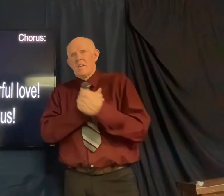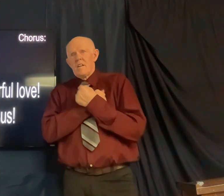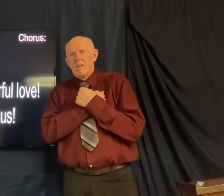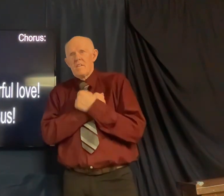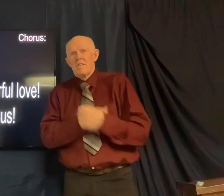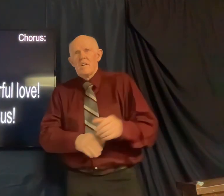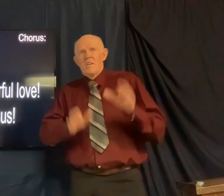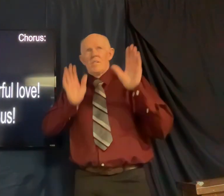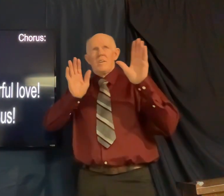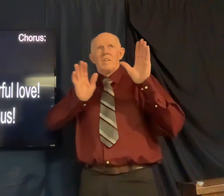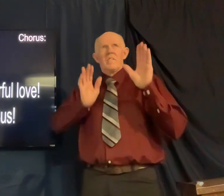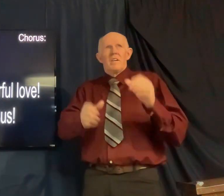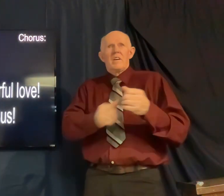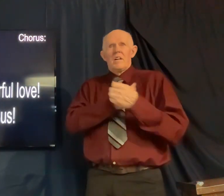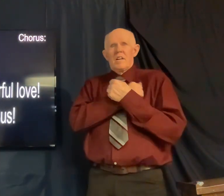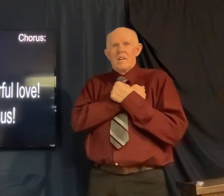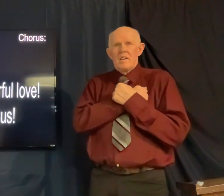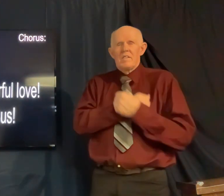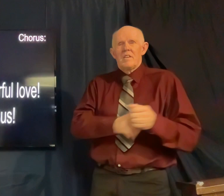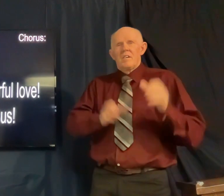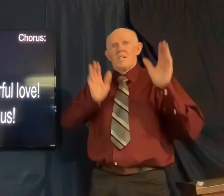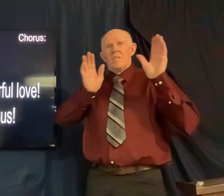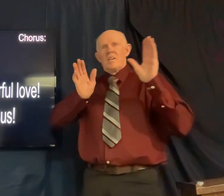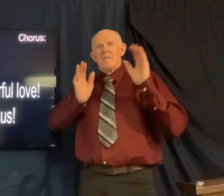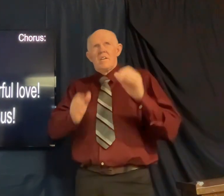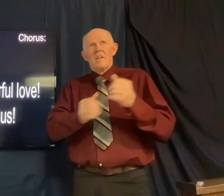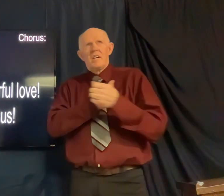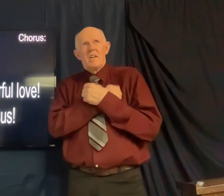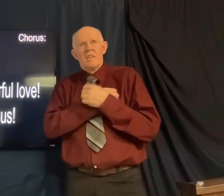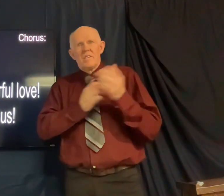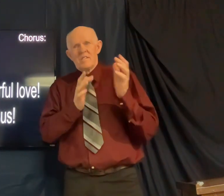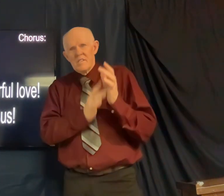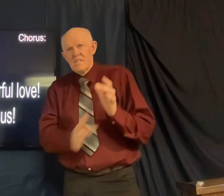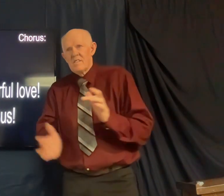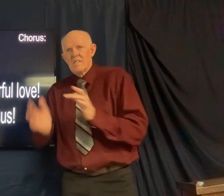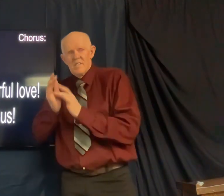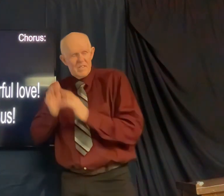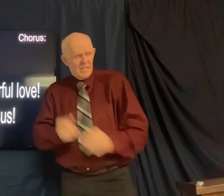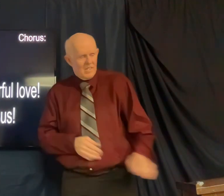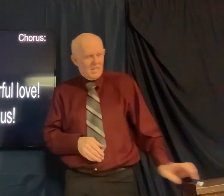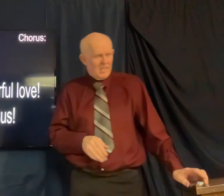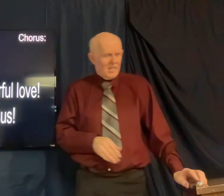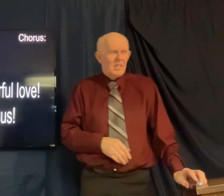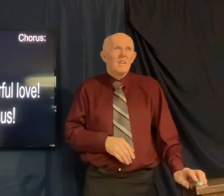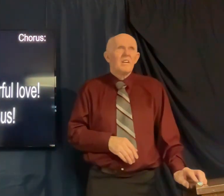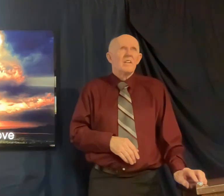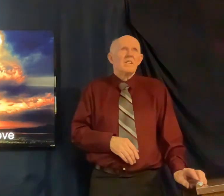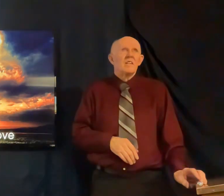Wonderful love, wonderful love, wonderful love of Jesus.